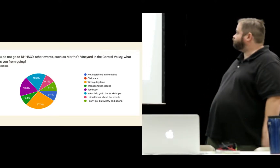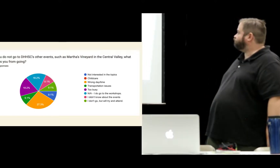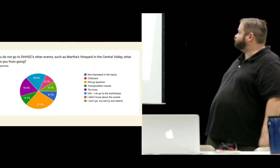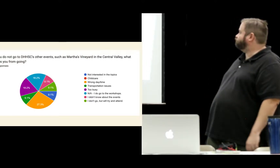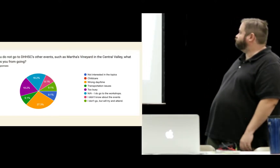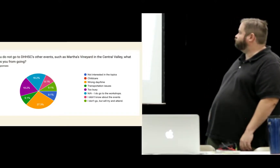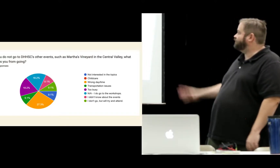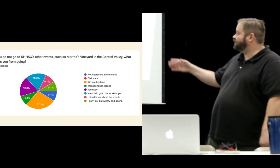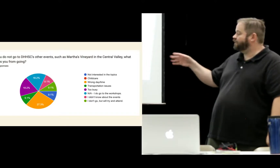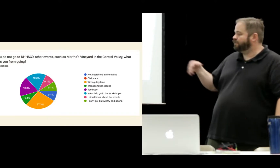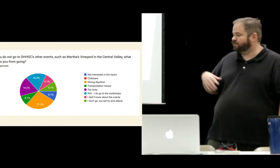question.